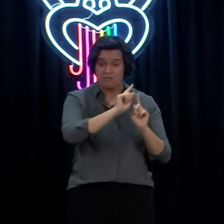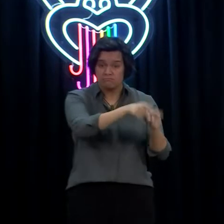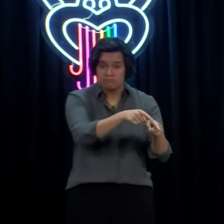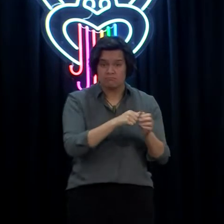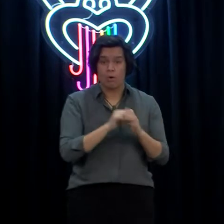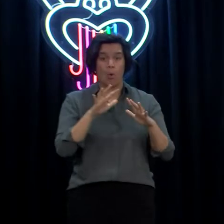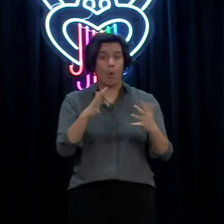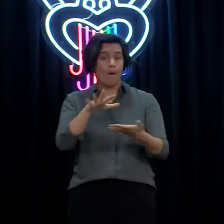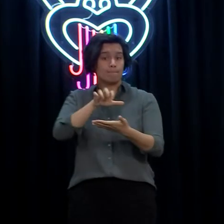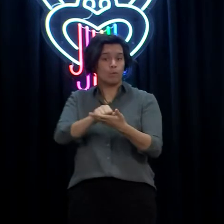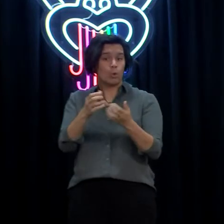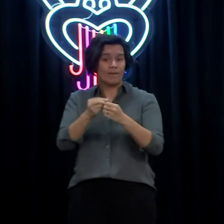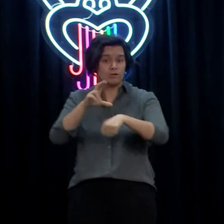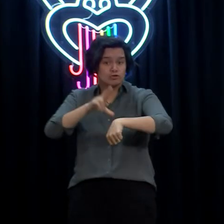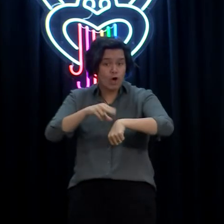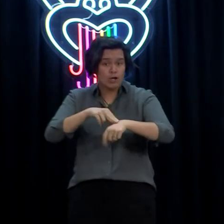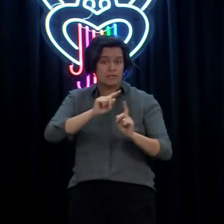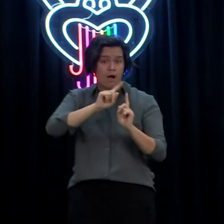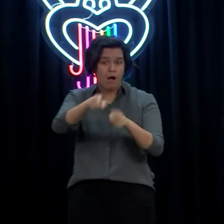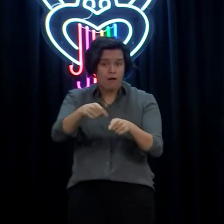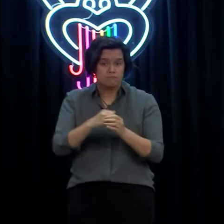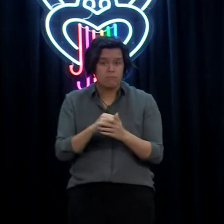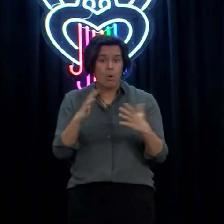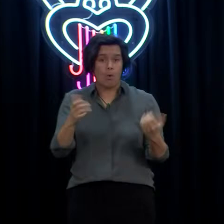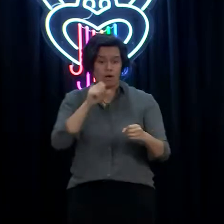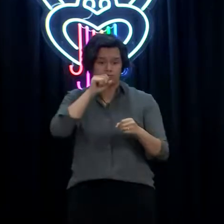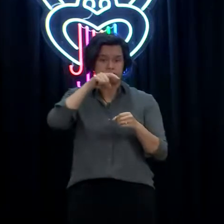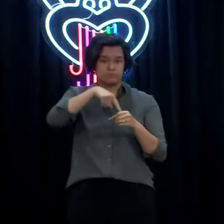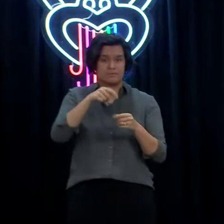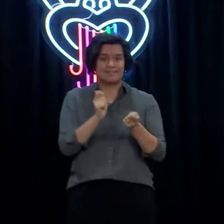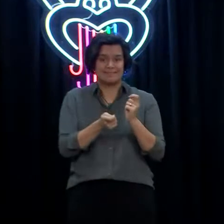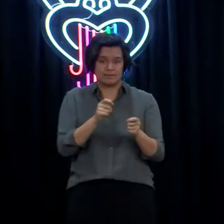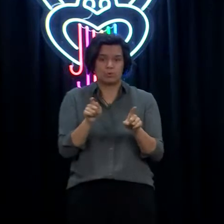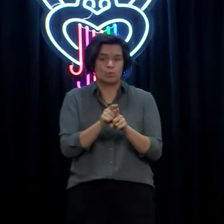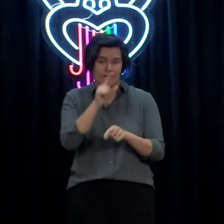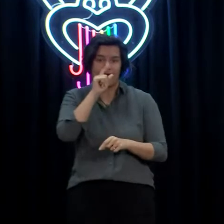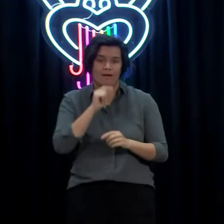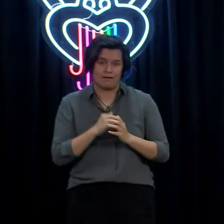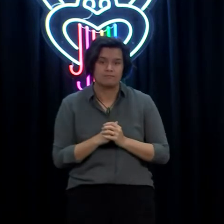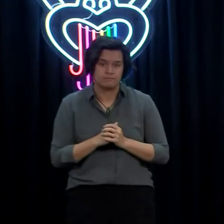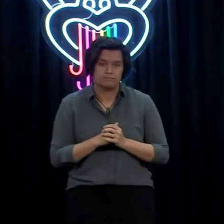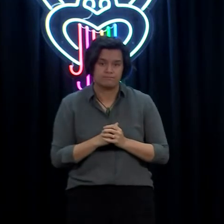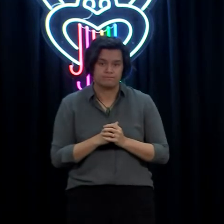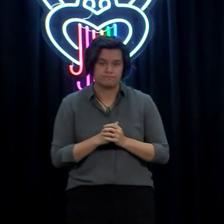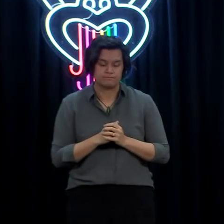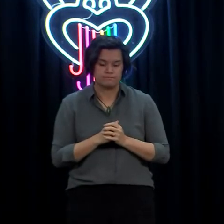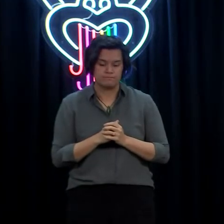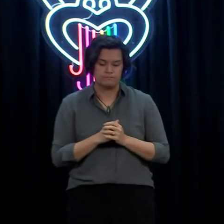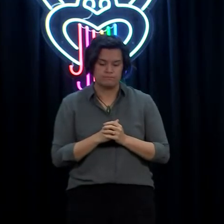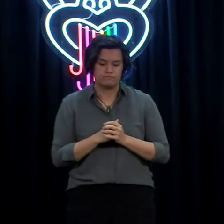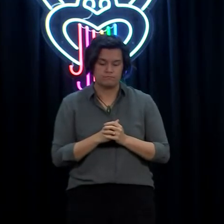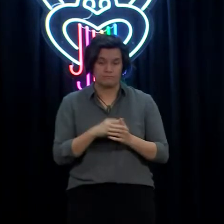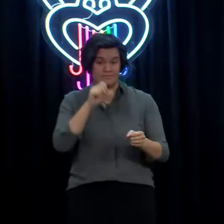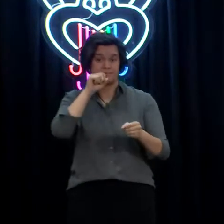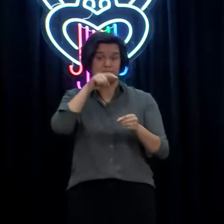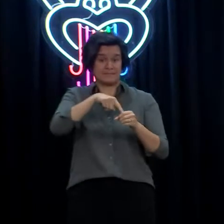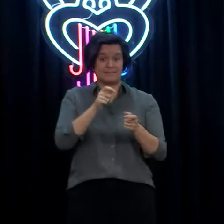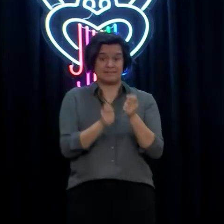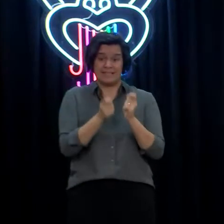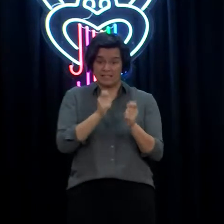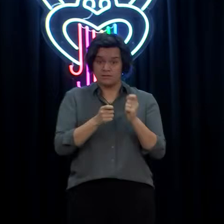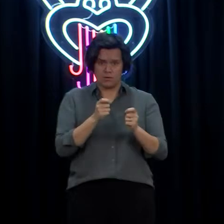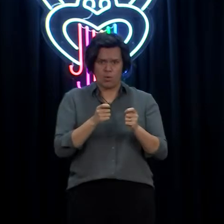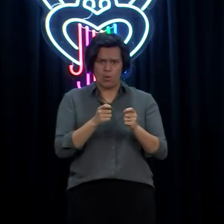book in with your GP. Saliva testing is also an option. We do continue to see a big uptake in saliva testing,